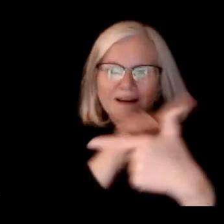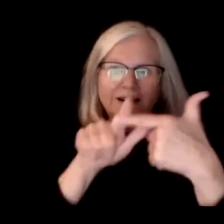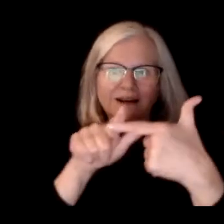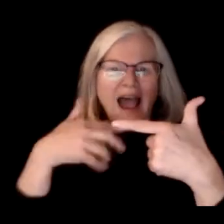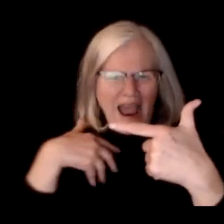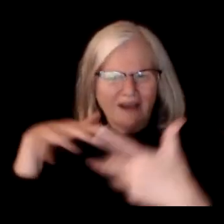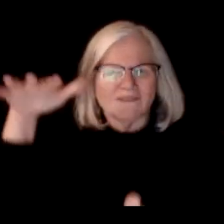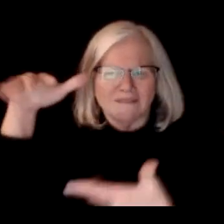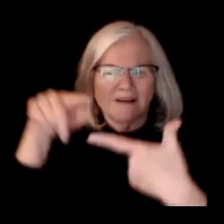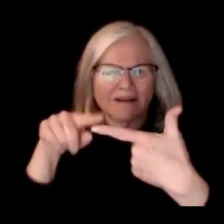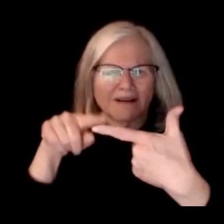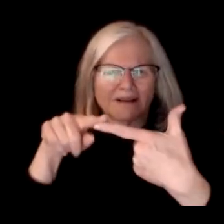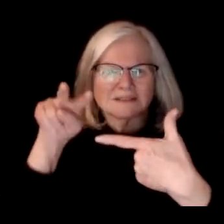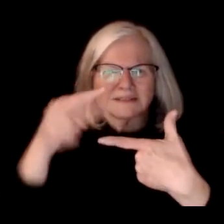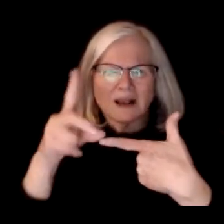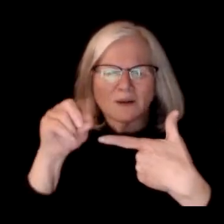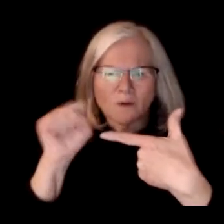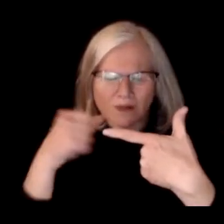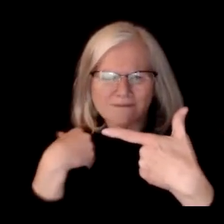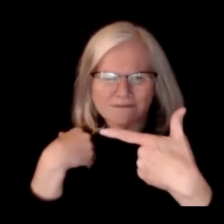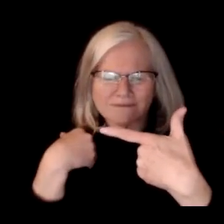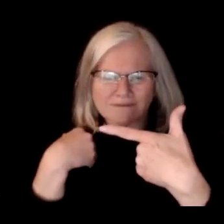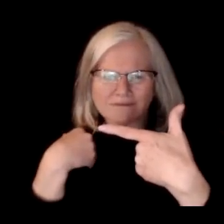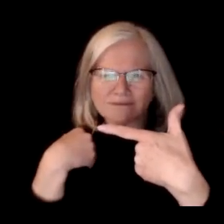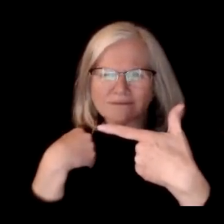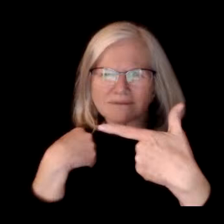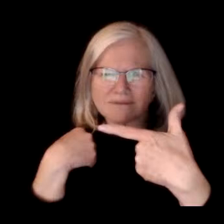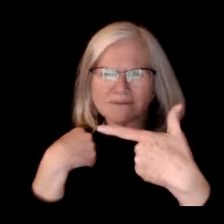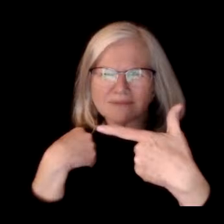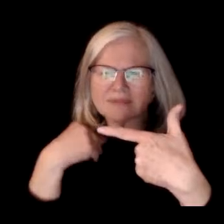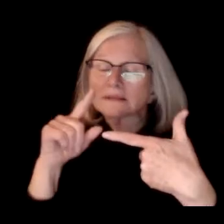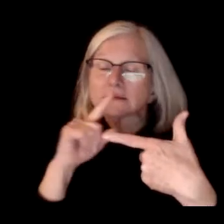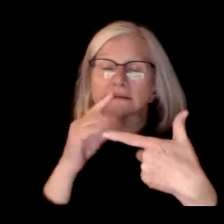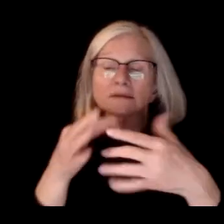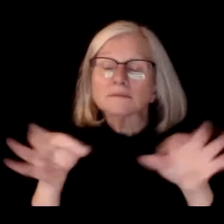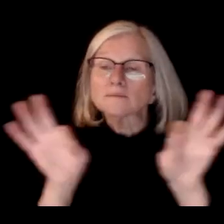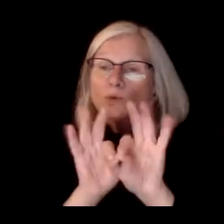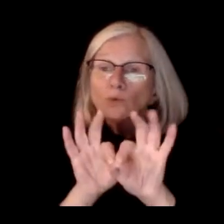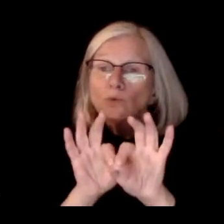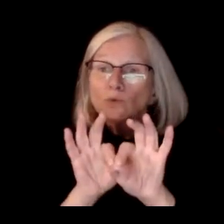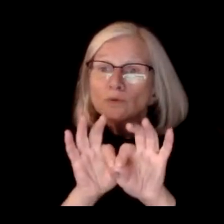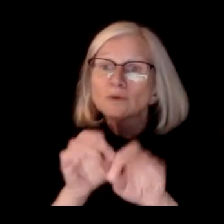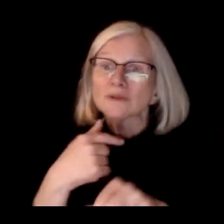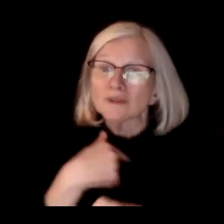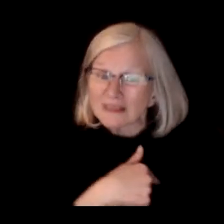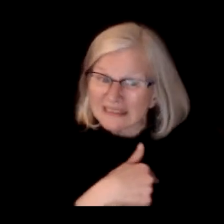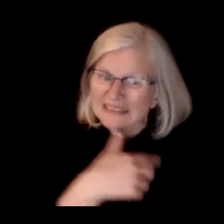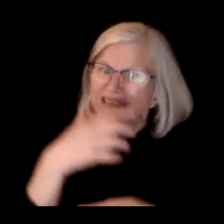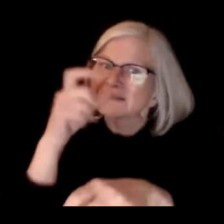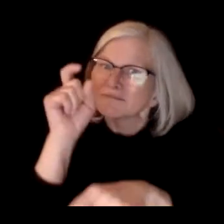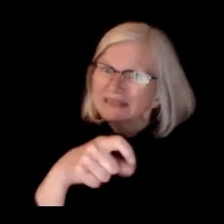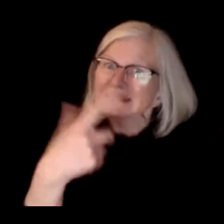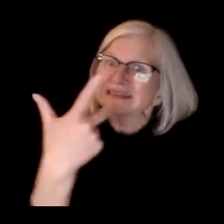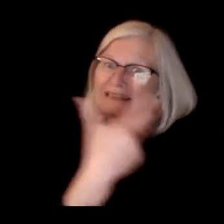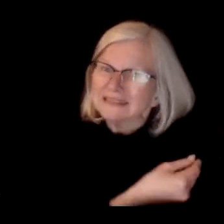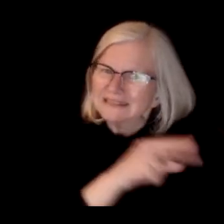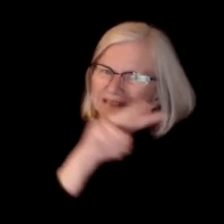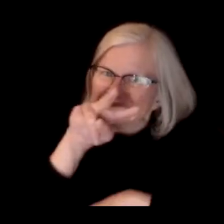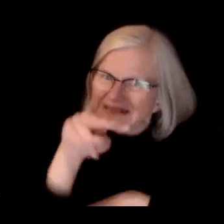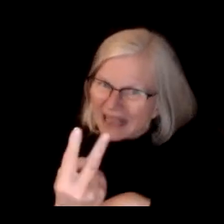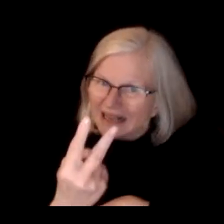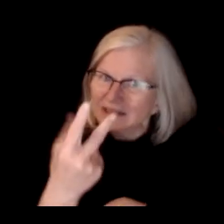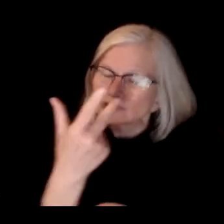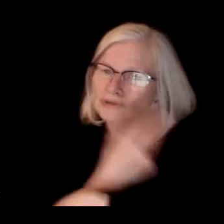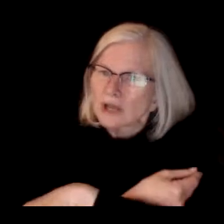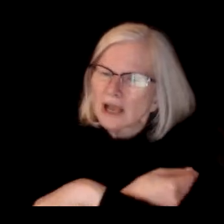to get those second doses administered to the right people in a timely fashion. And we have had,